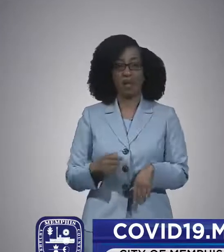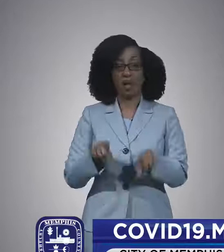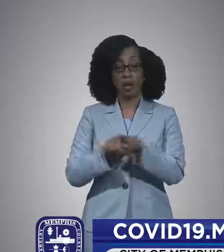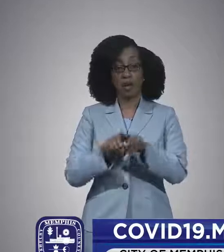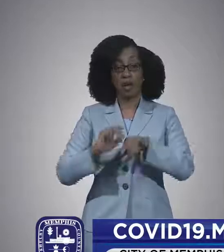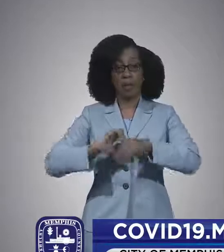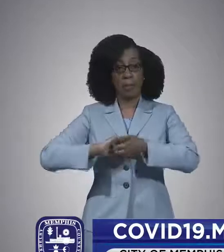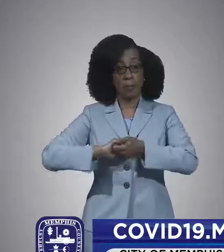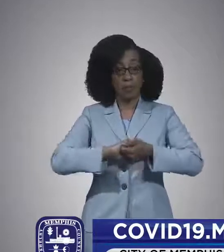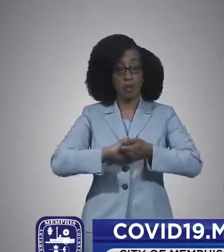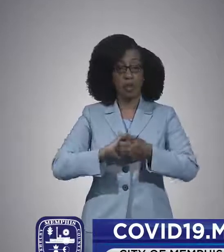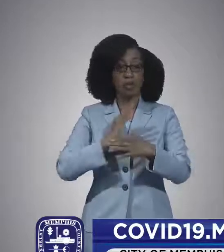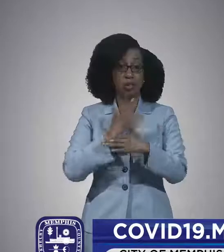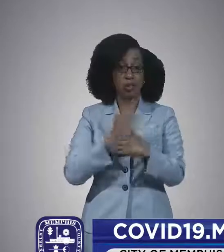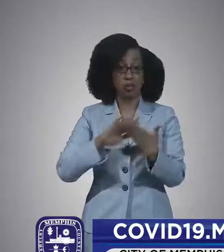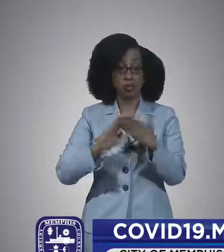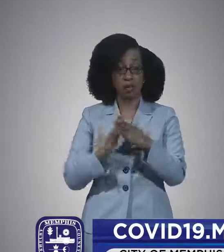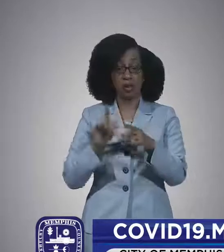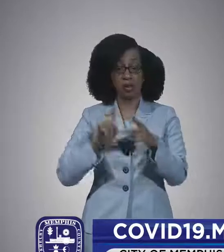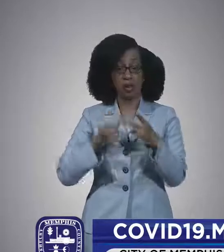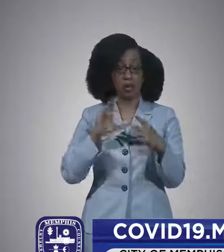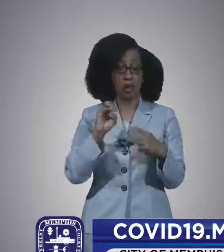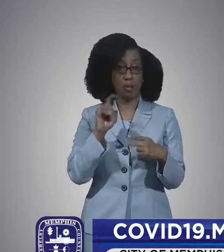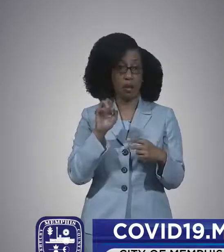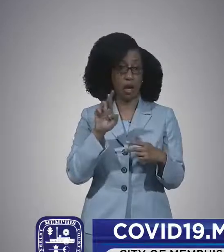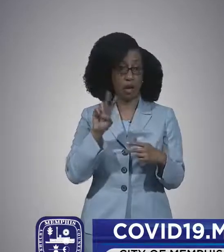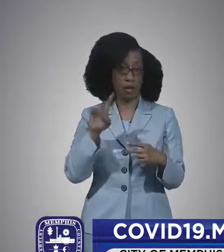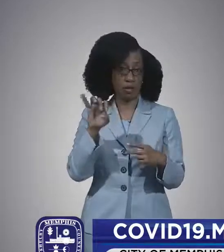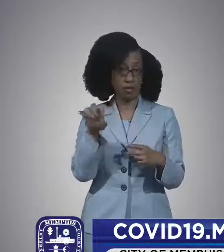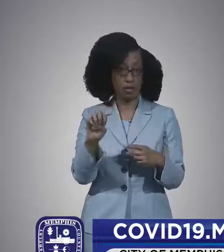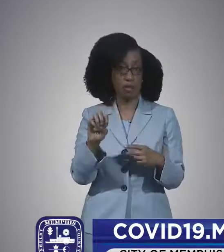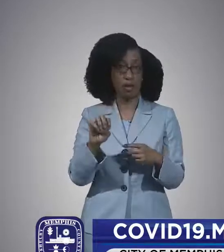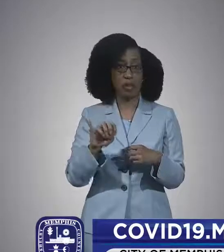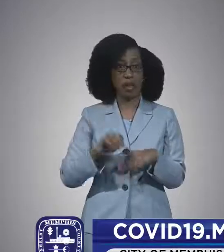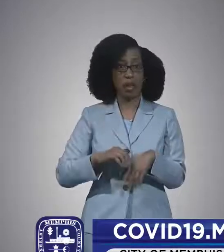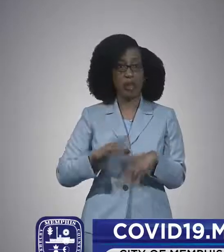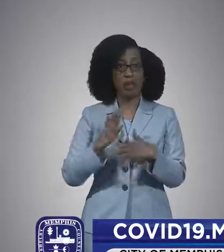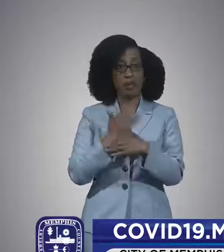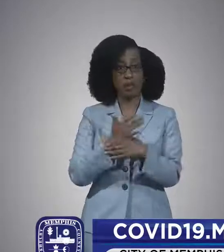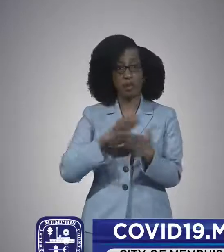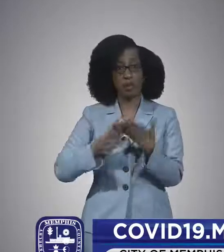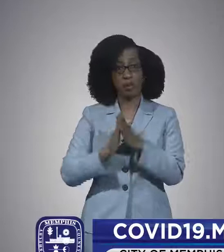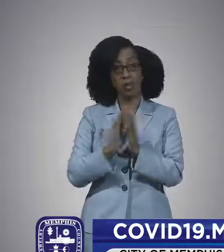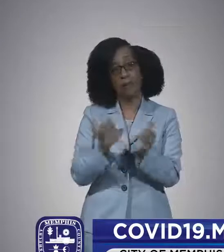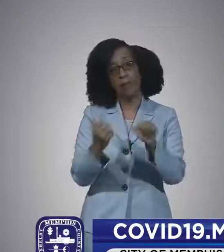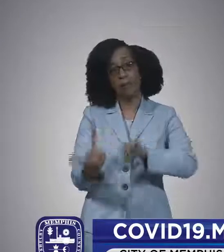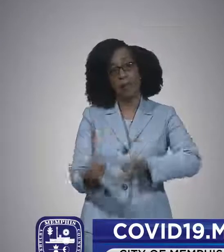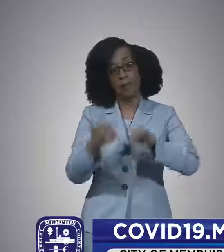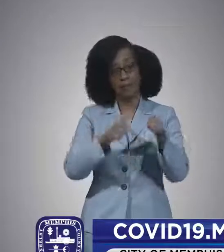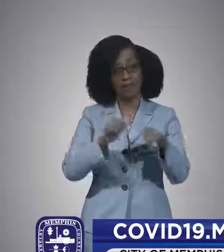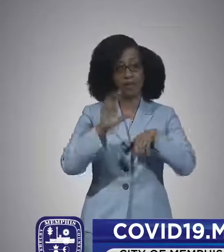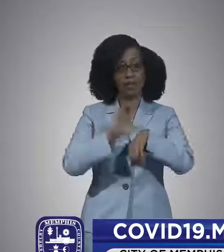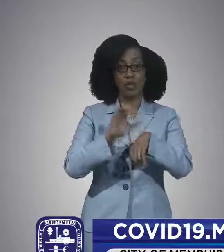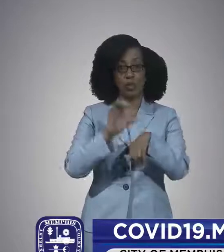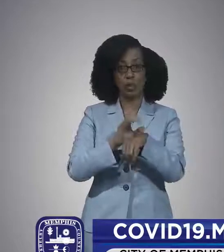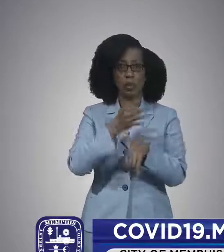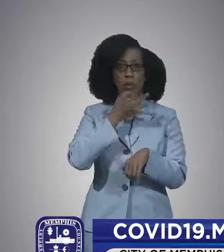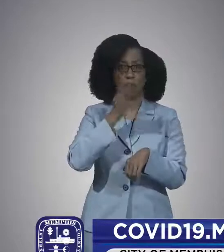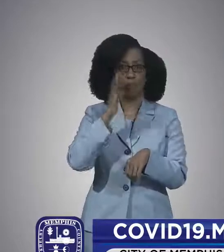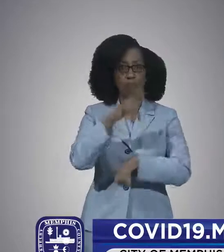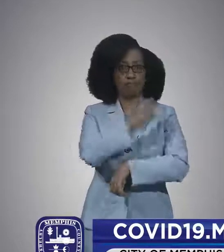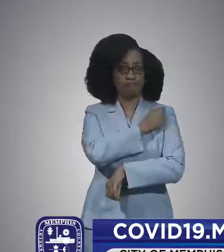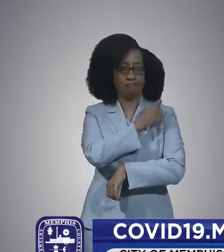and Collierville to stand up the site that was at the Germantown Baptist Church. More details to follow on that.